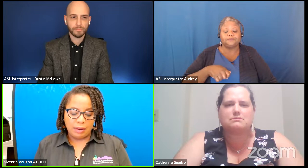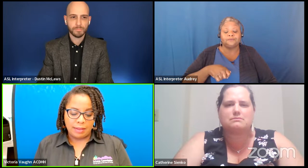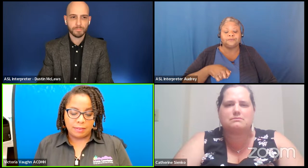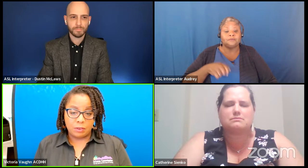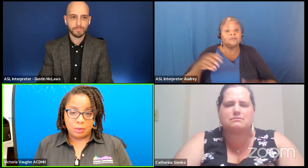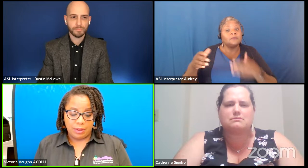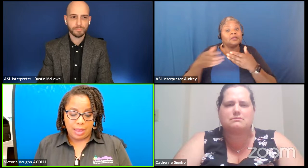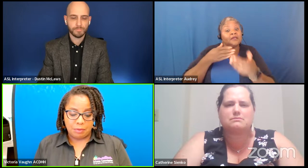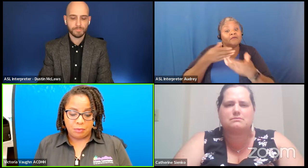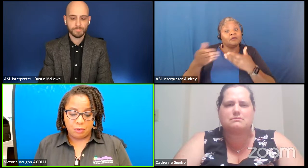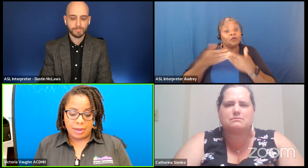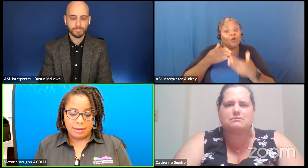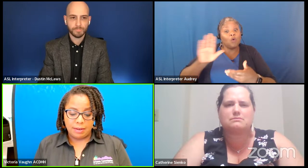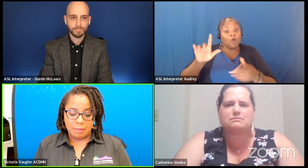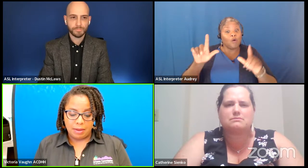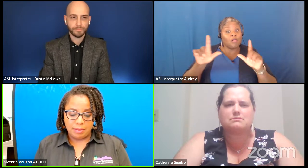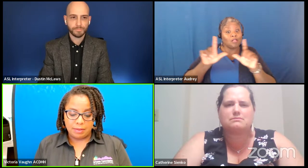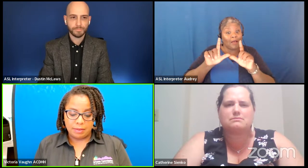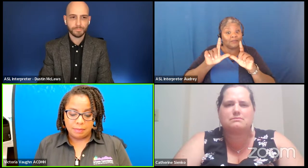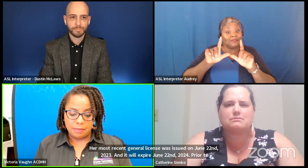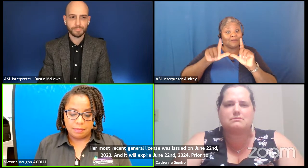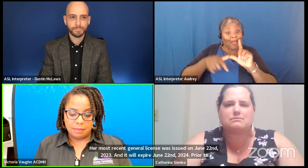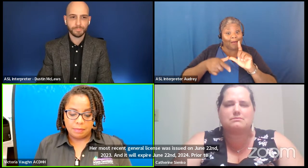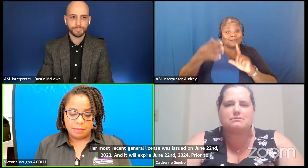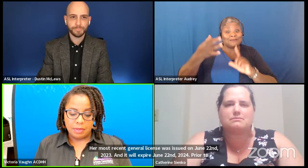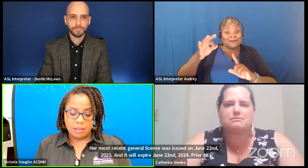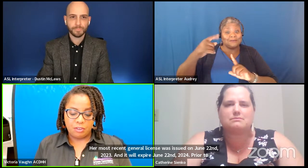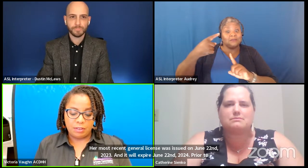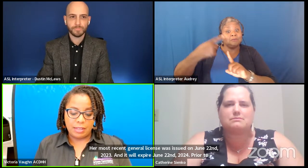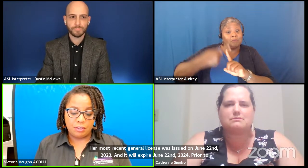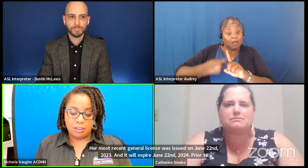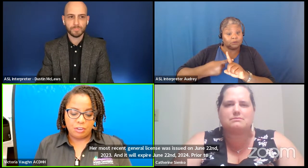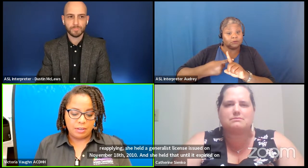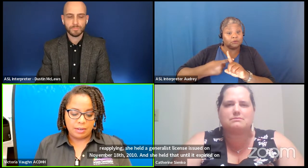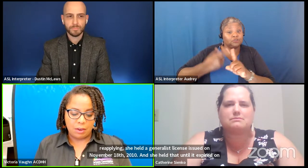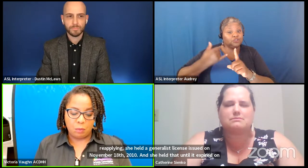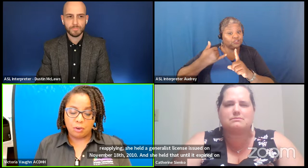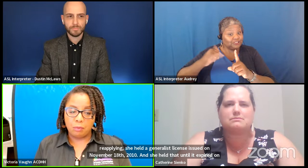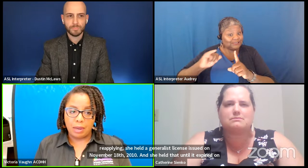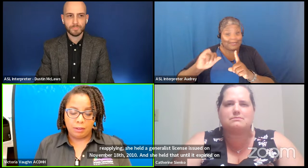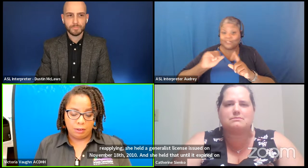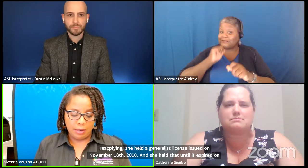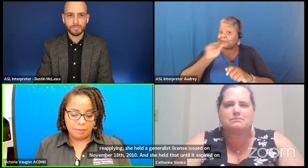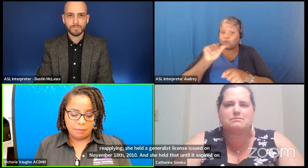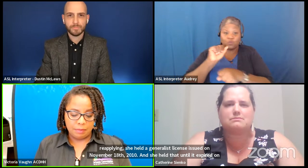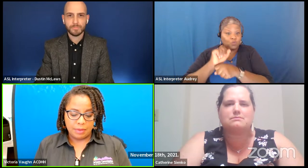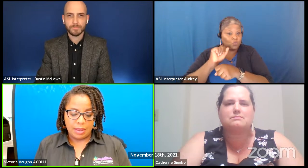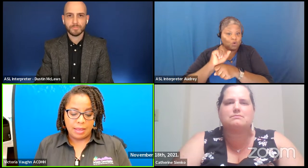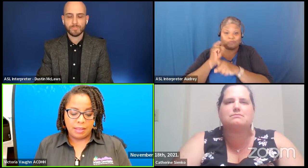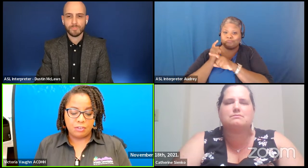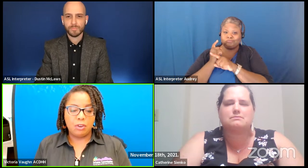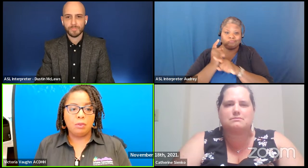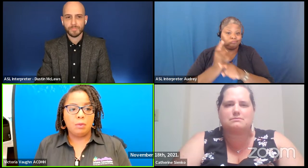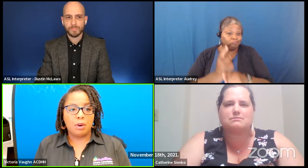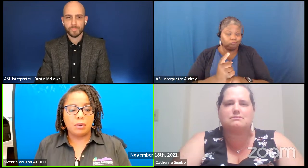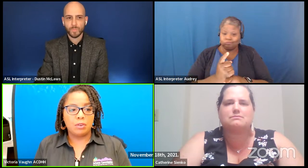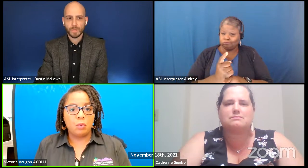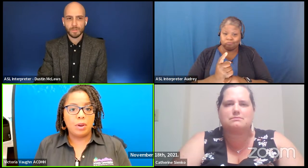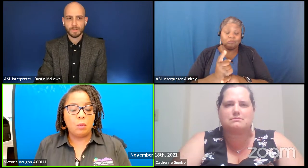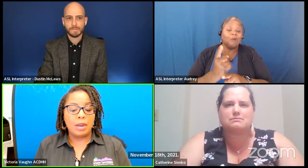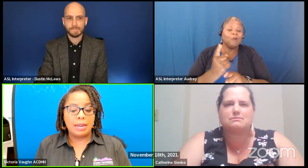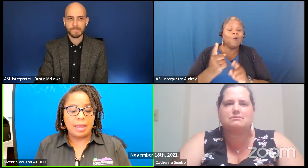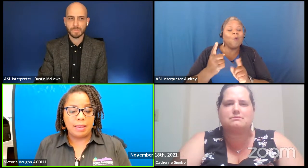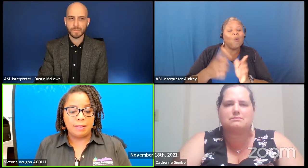Even though her license was lapsed for 19 months, she states she did not work regularly and that she only